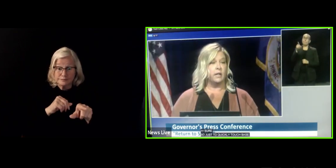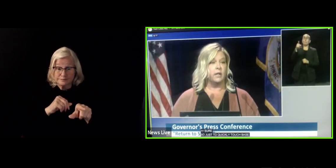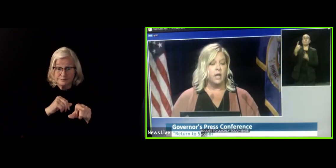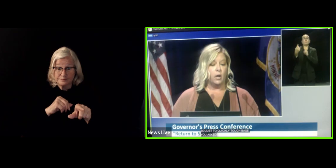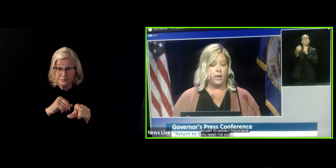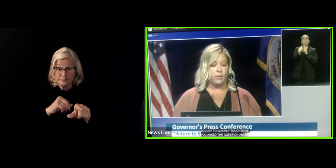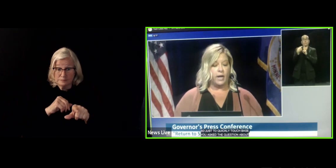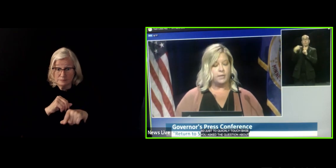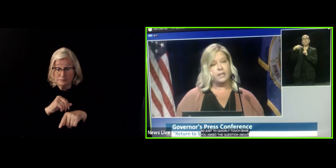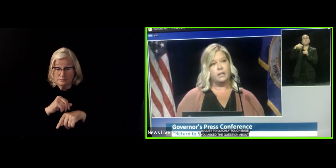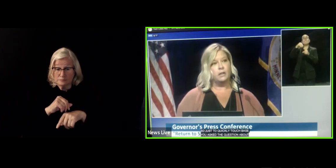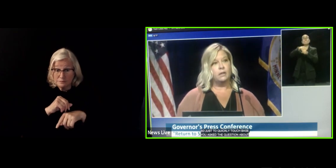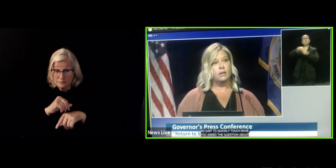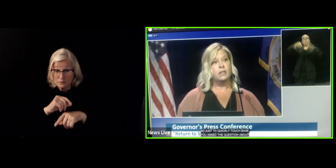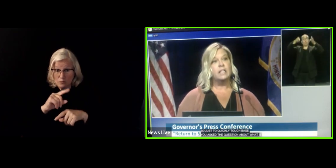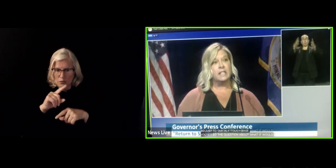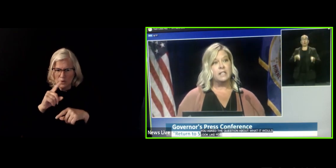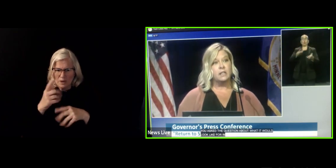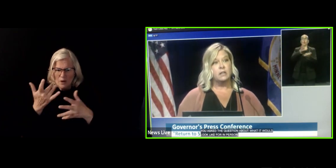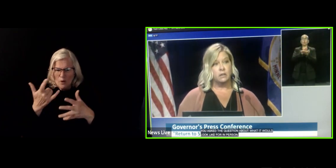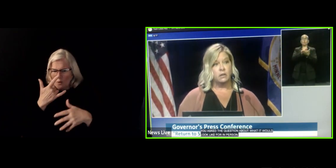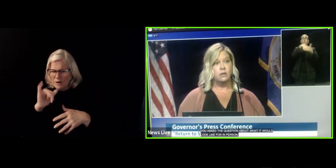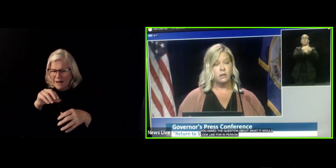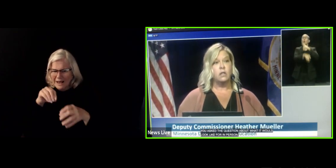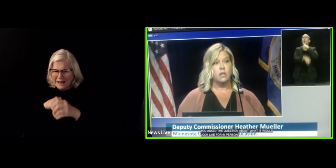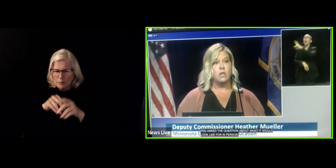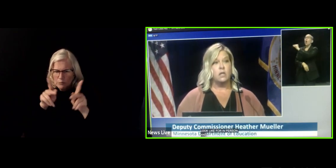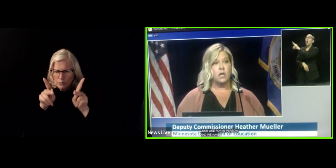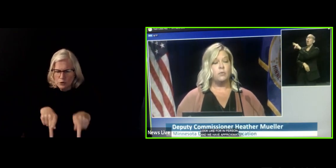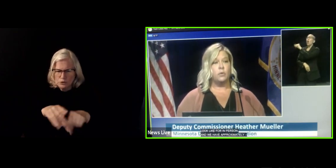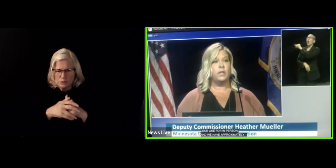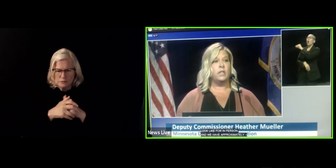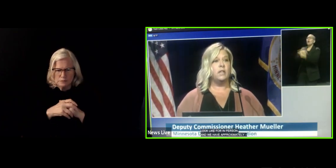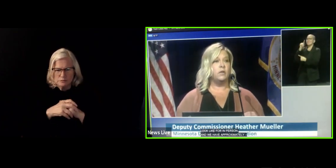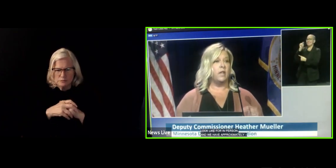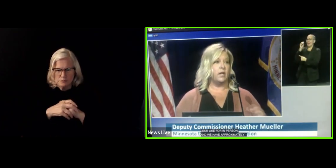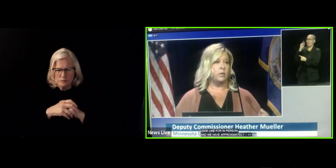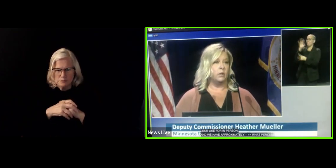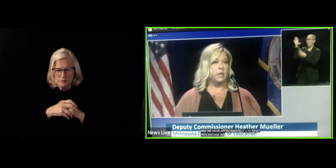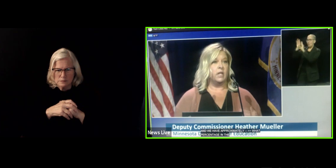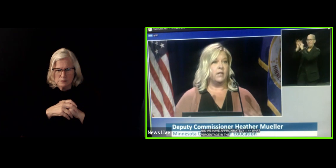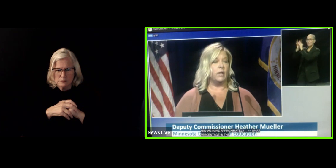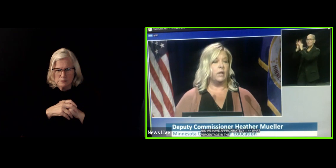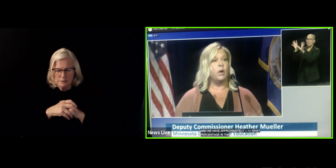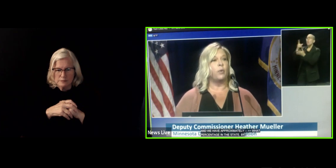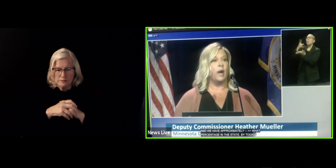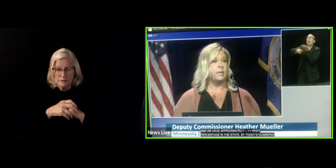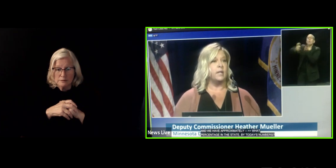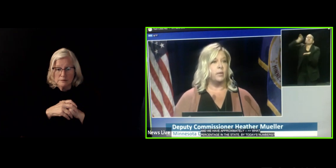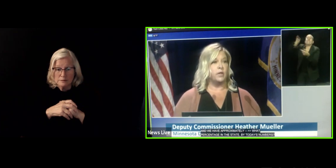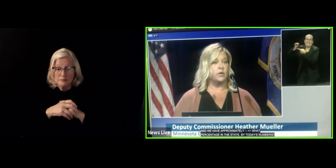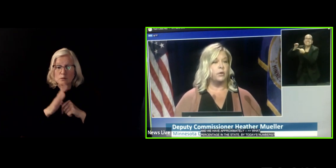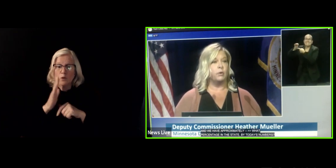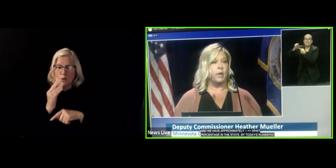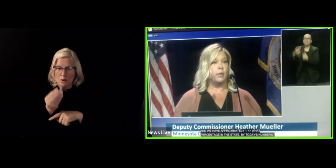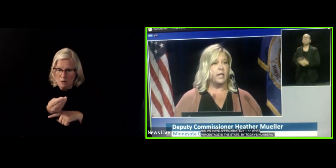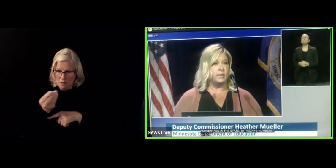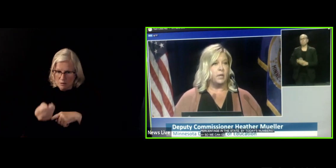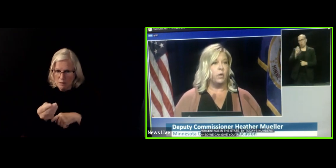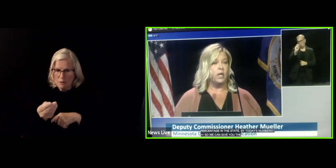and we have approximately. Yes, by today's numbers. Yeah, so we can give you like what our approximate numbers are. So there would